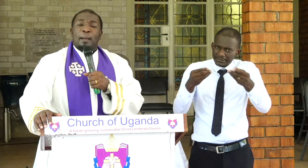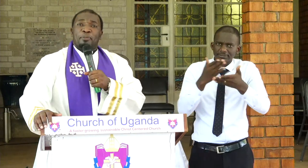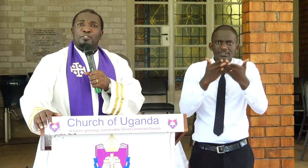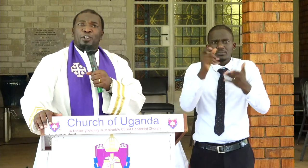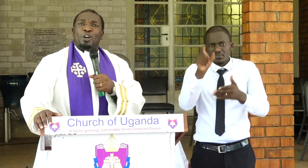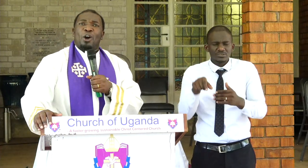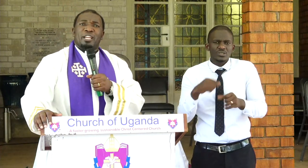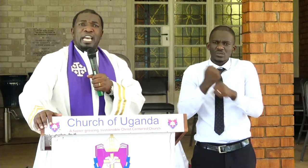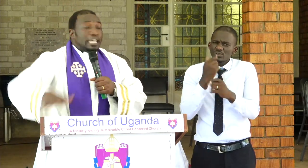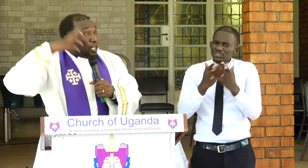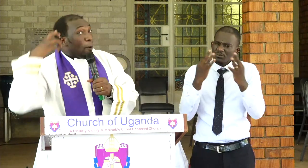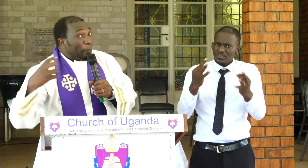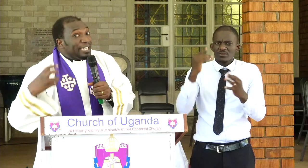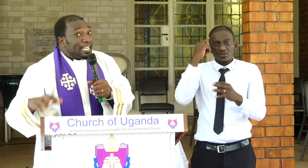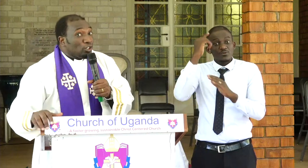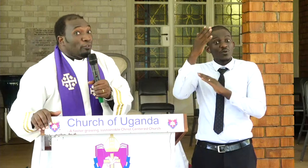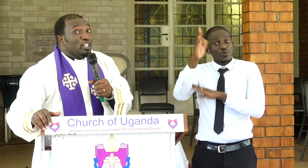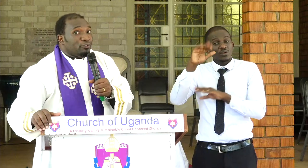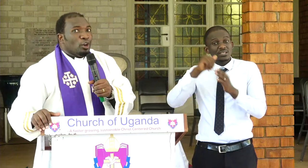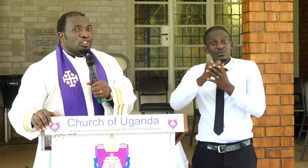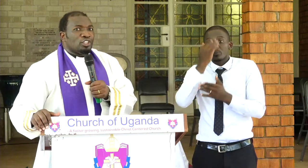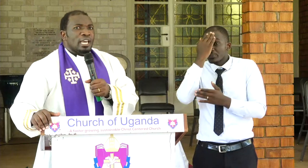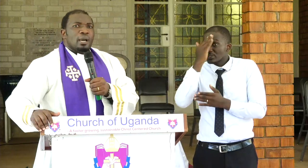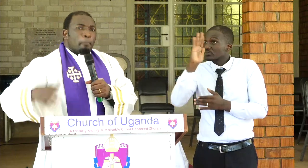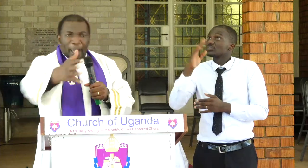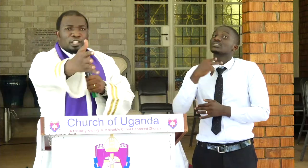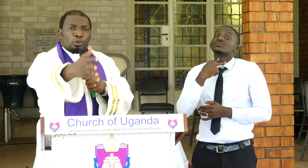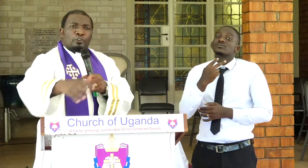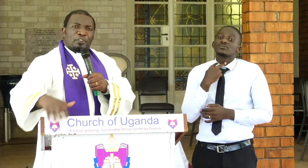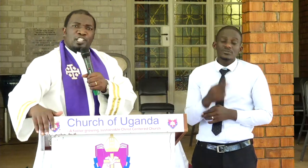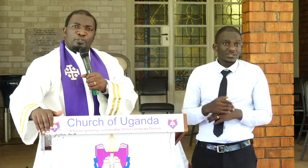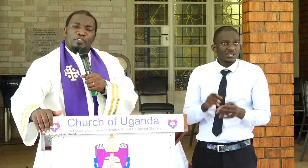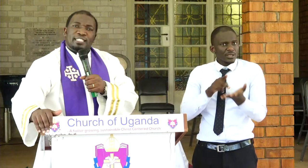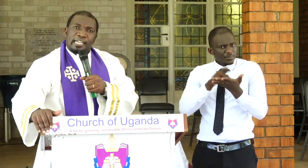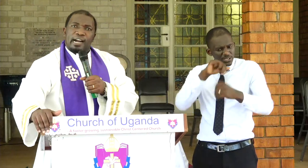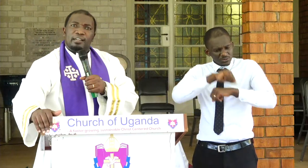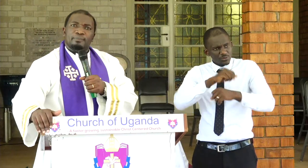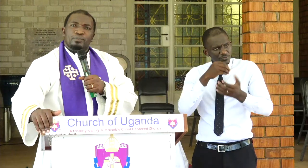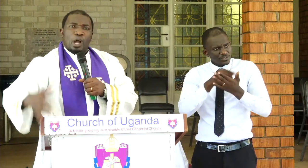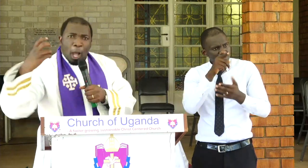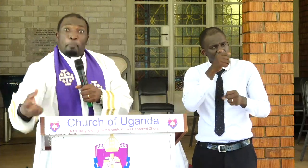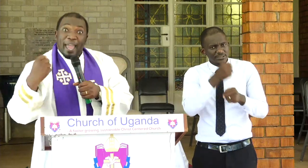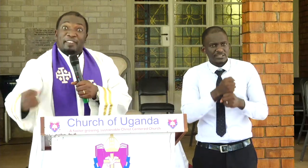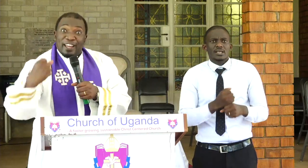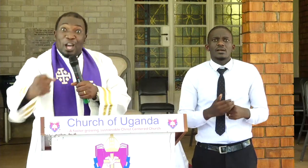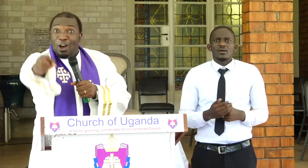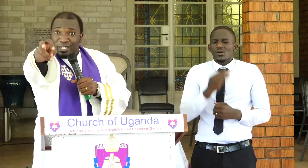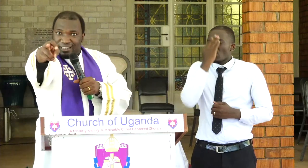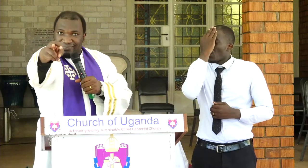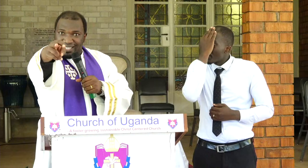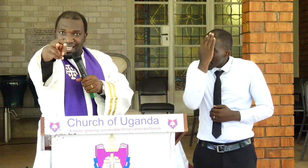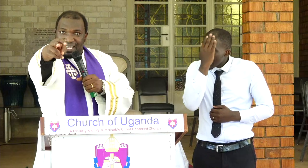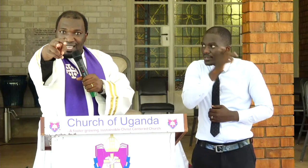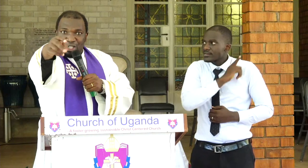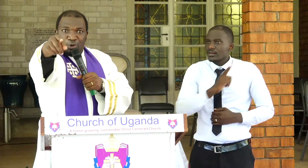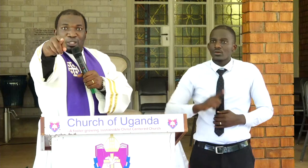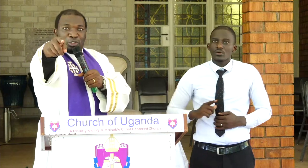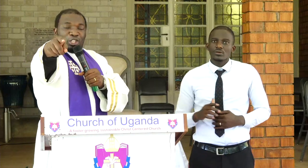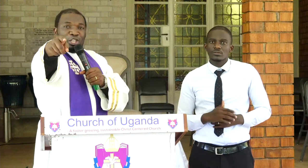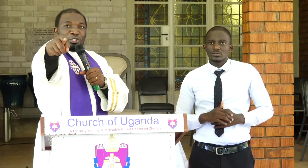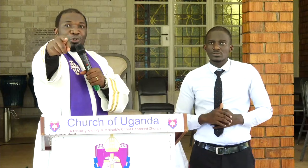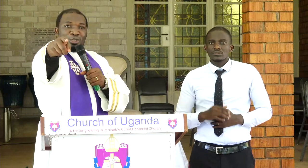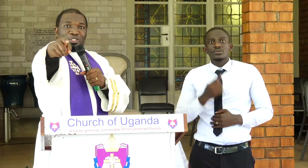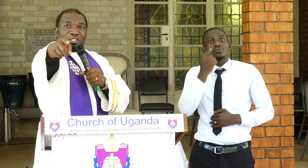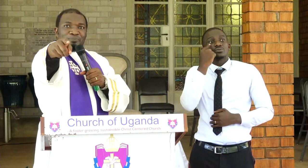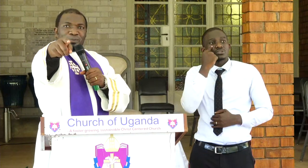Do something for God in obedience of his voice. Pay school fees for that girl. Obey the Lord. You will